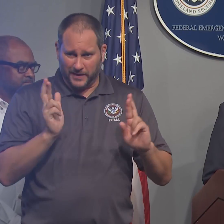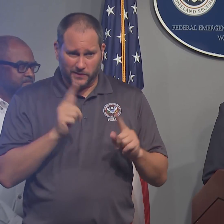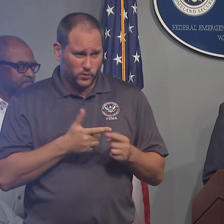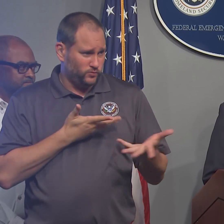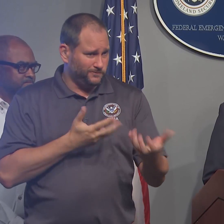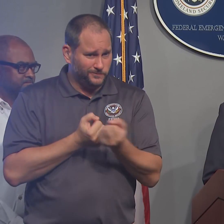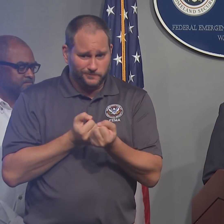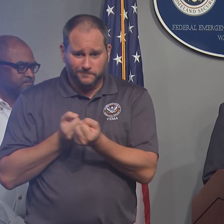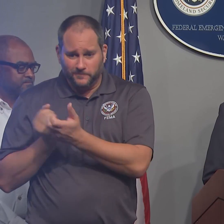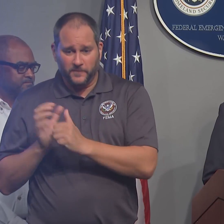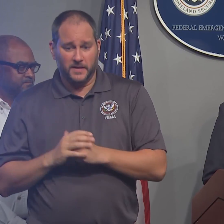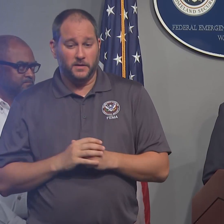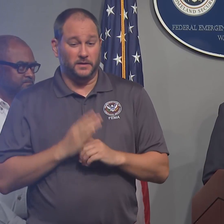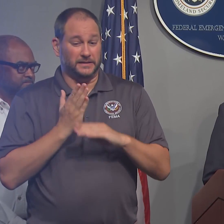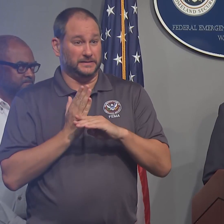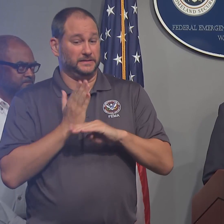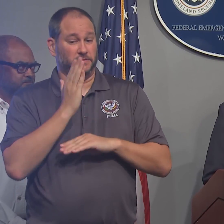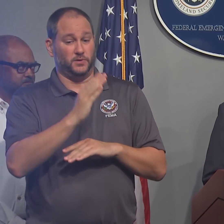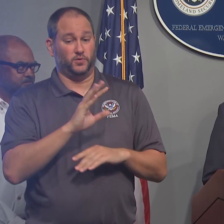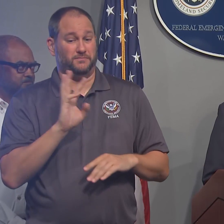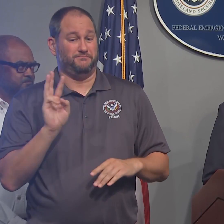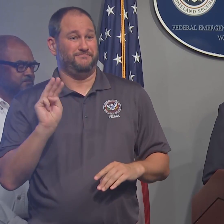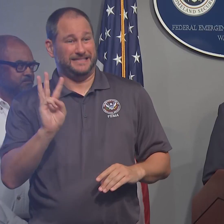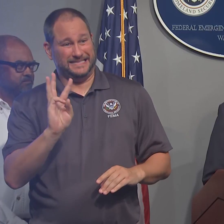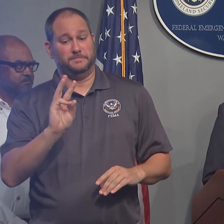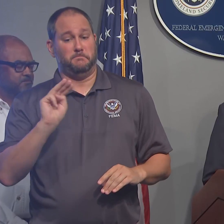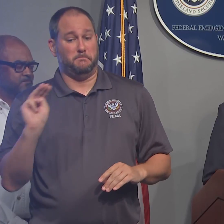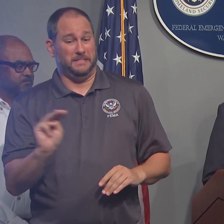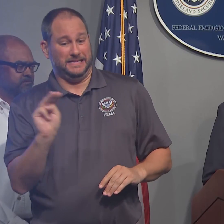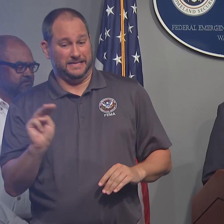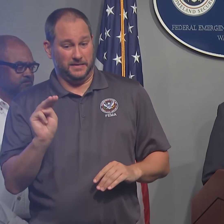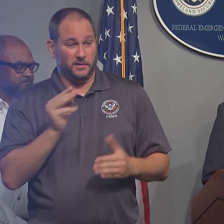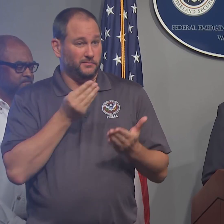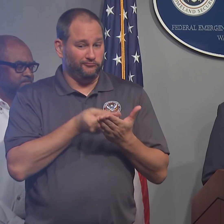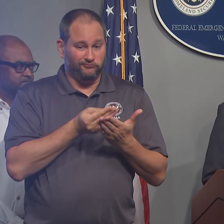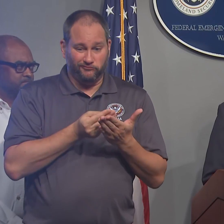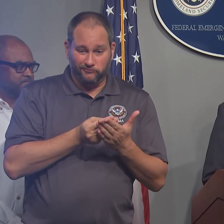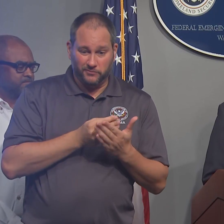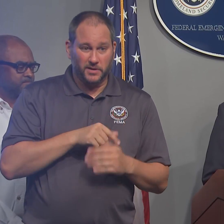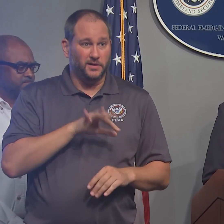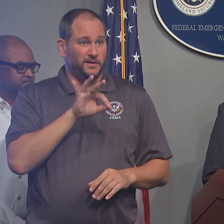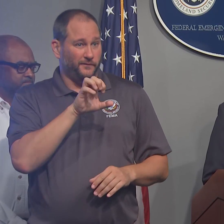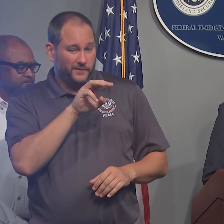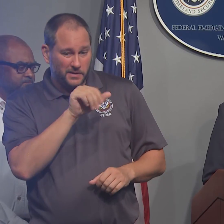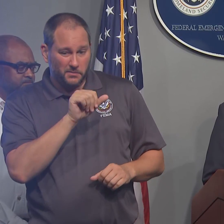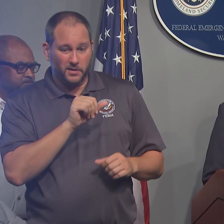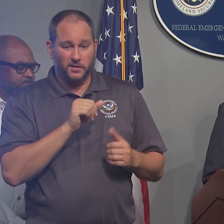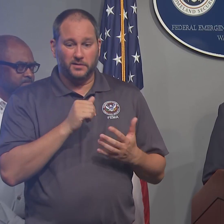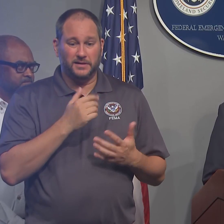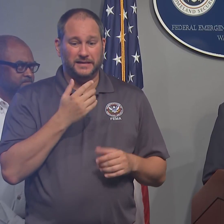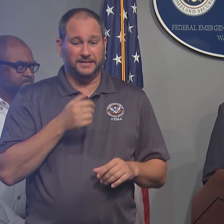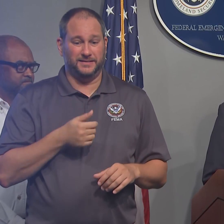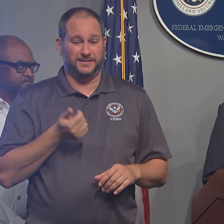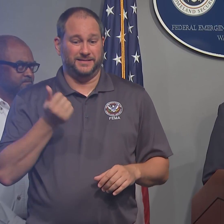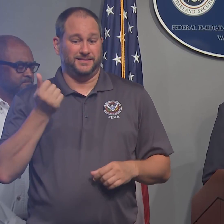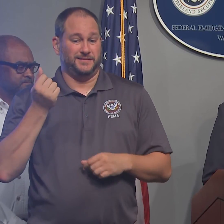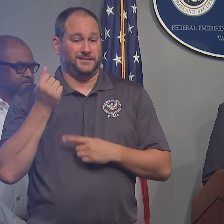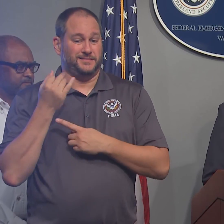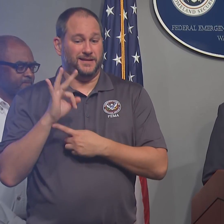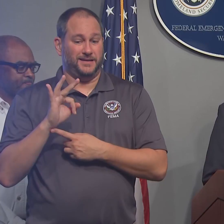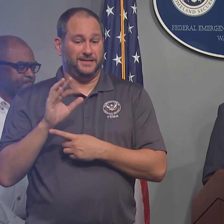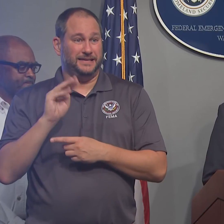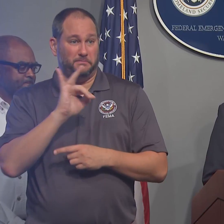over $6 million in mission assignment dollars for FEMA, 19 mission assignments, and over $13 million in federal